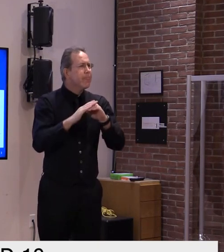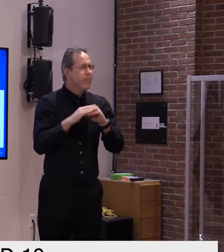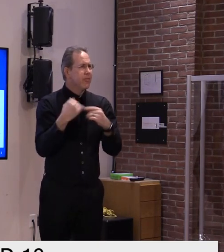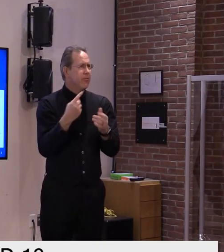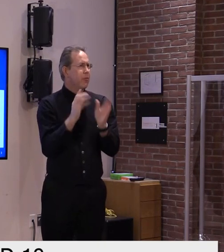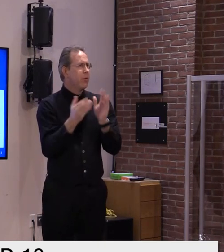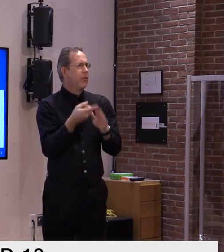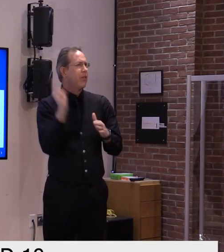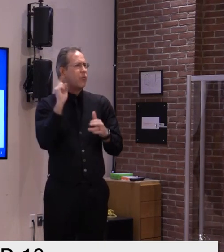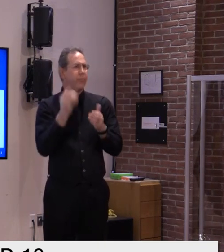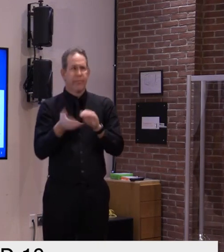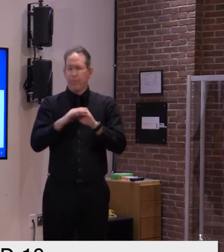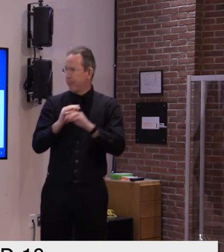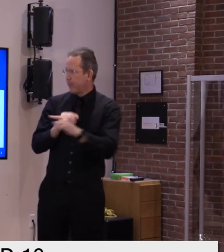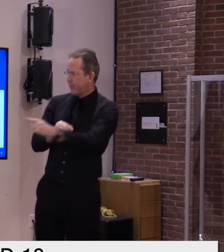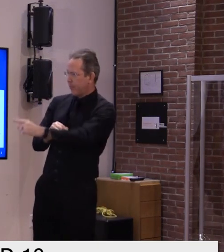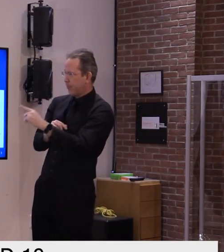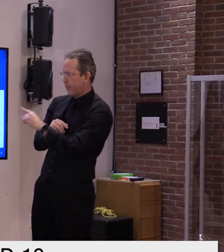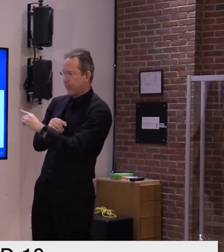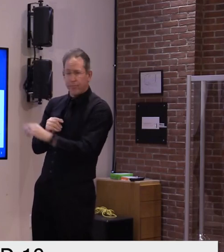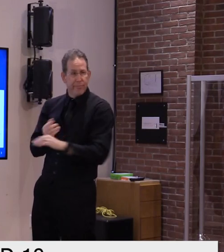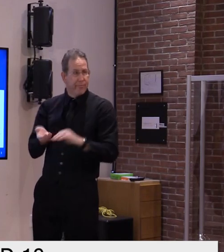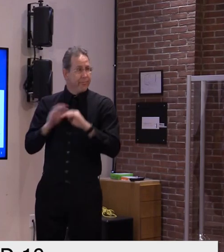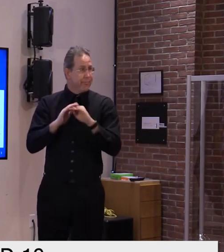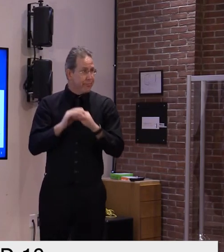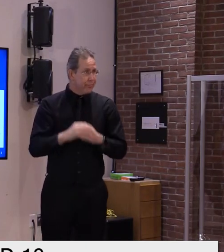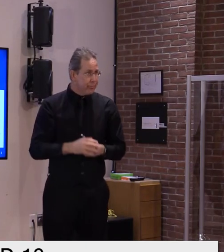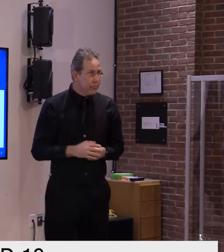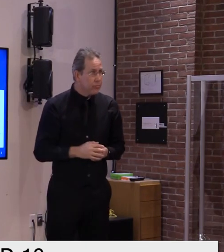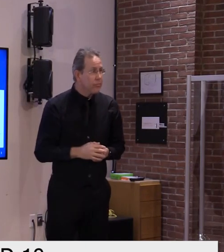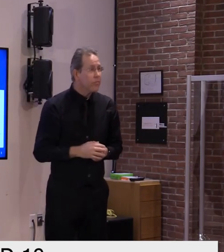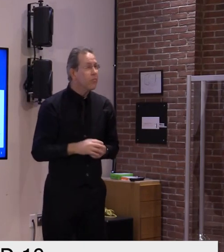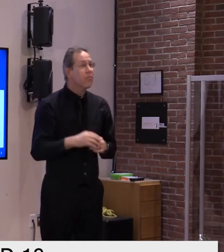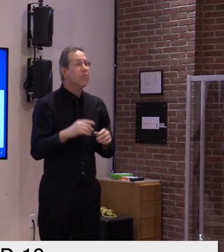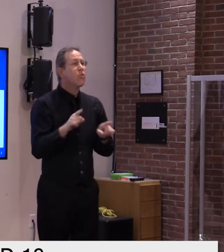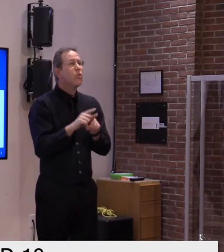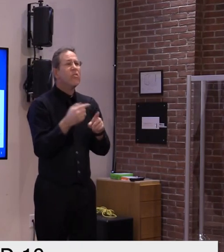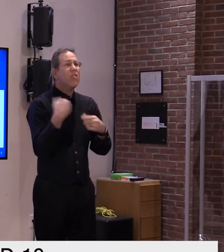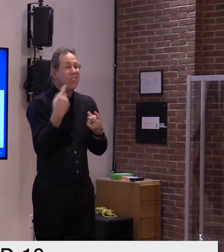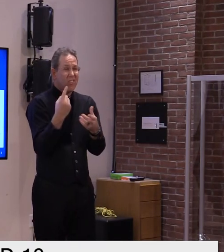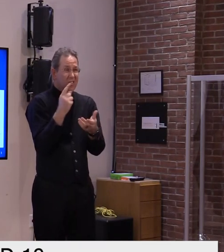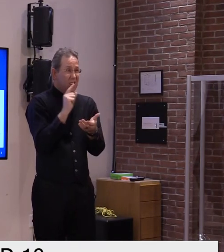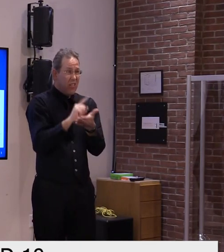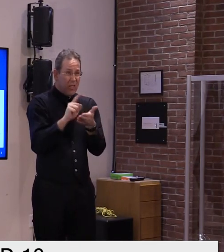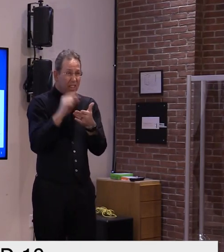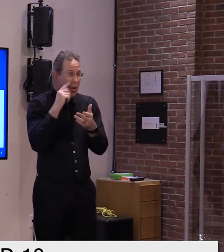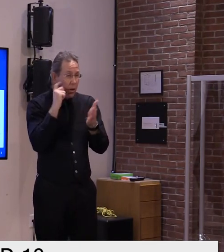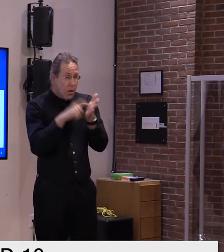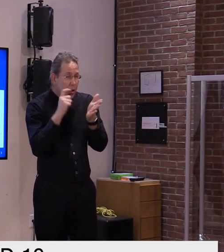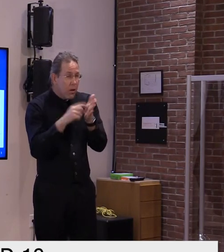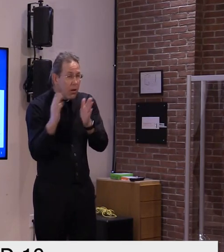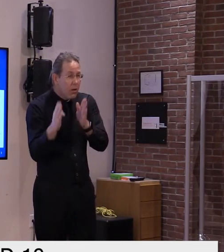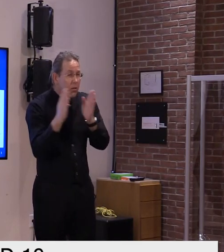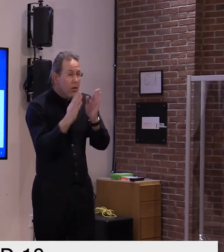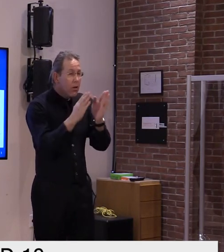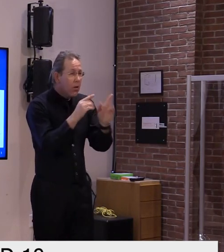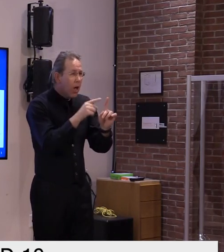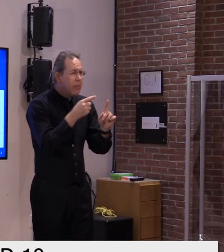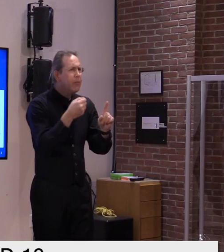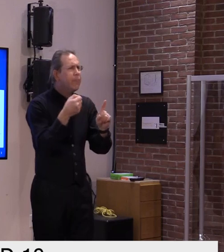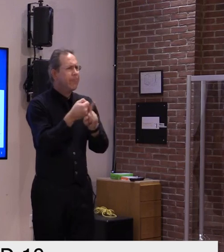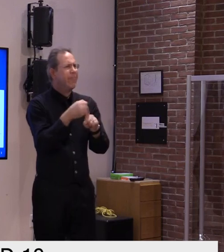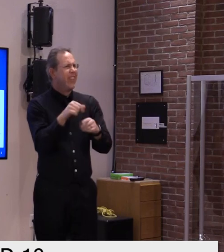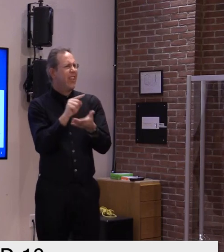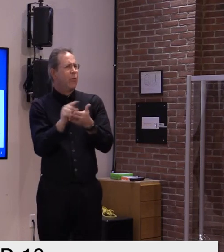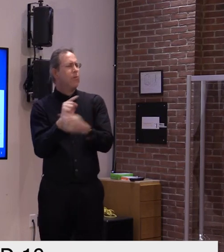total, and also the single largest week of cases so far during the pandemic, with many of the states around